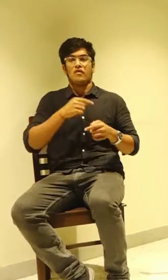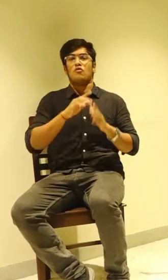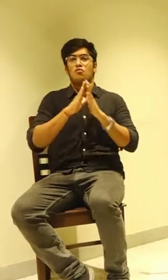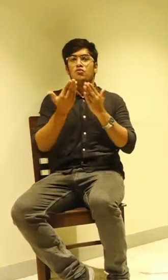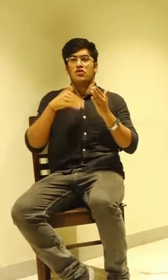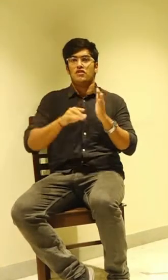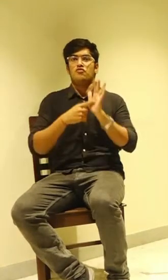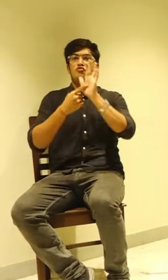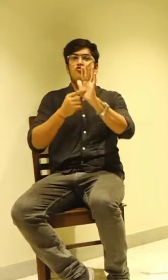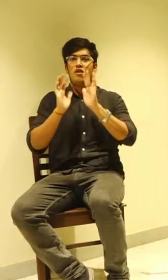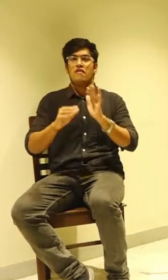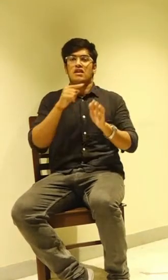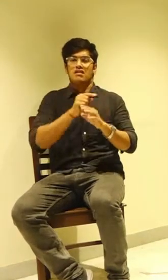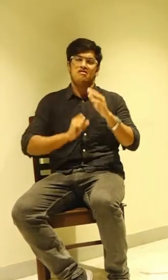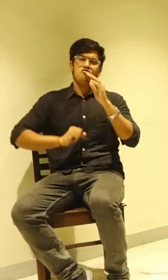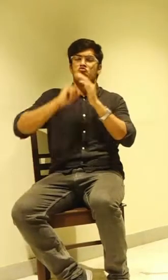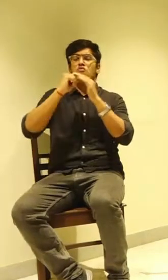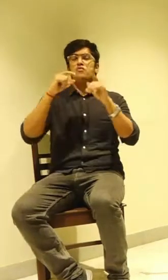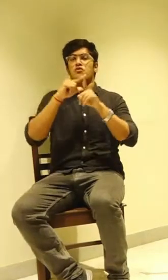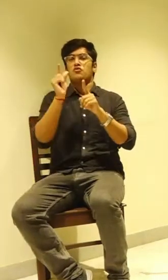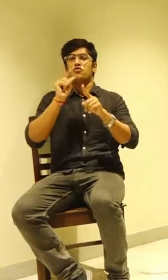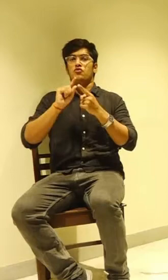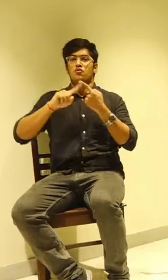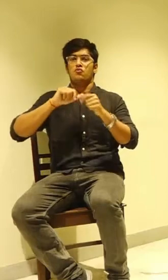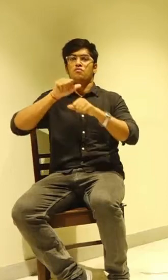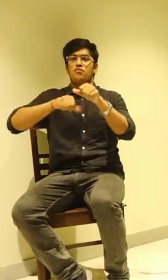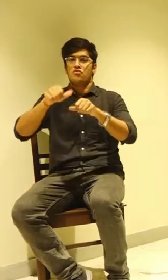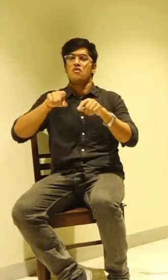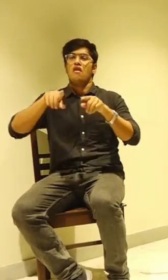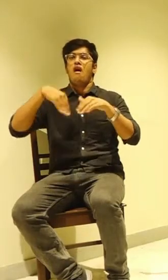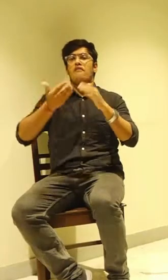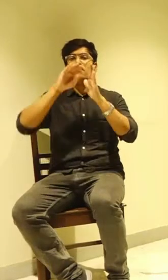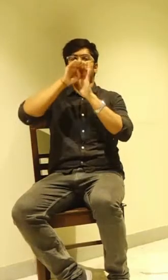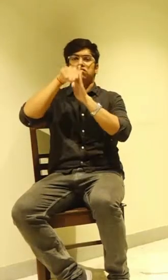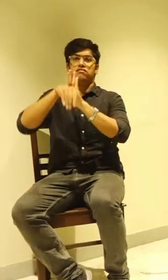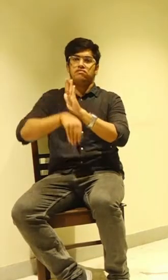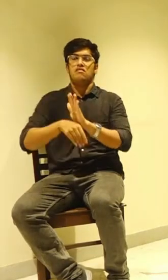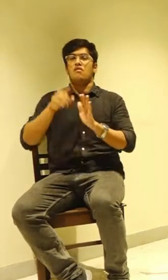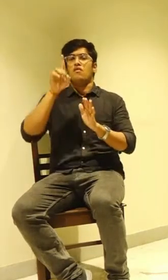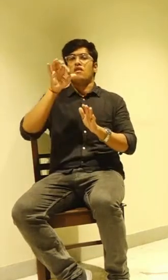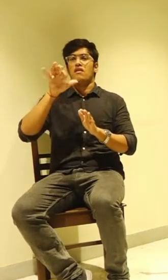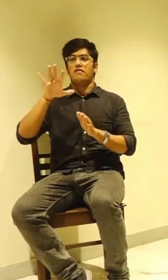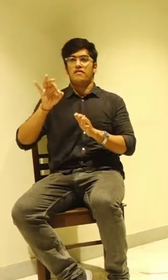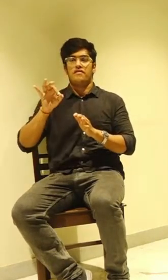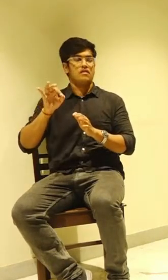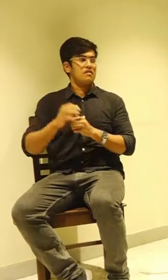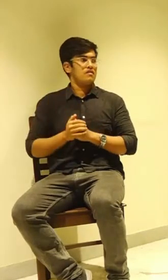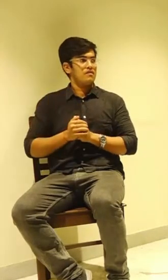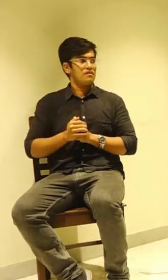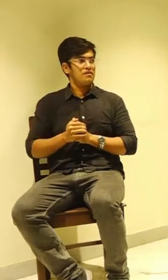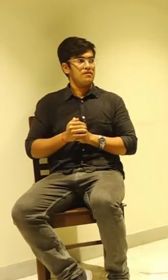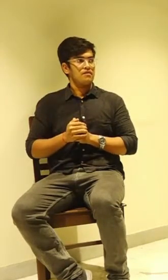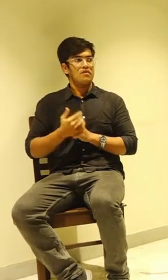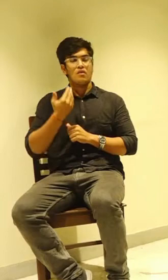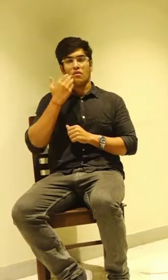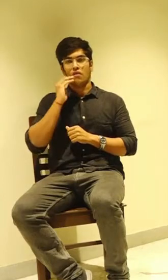is the zenith, that's the pinnacle of due process, and after that it just keeps sliding down all the way until 1950, when by a